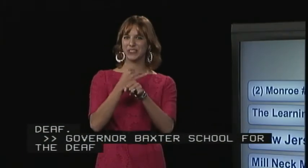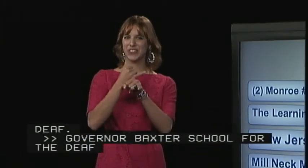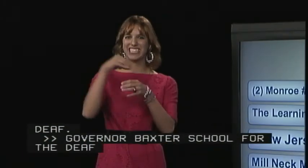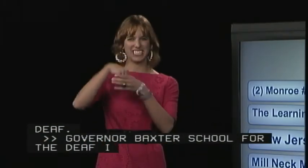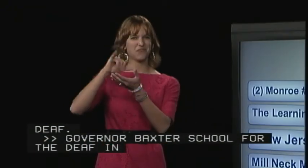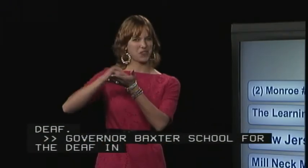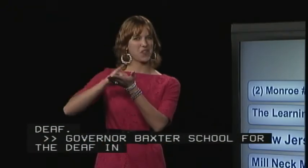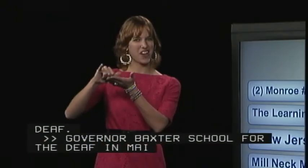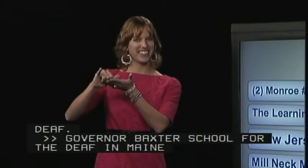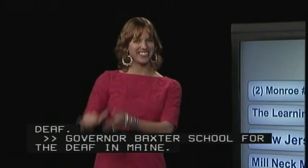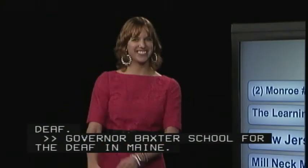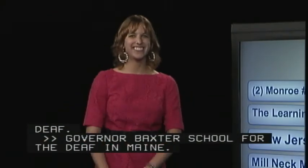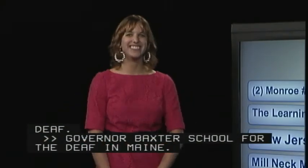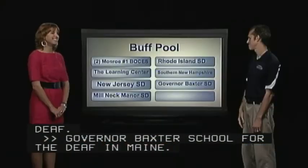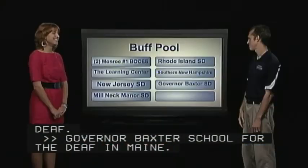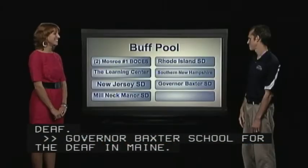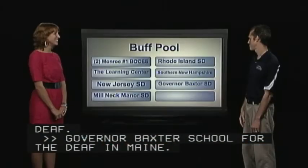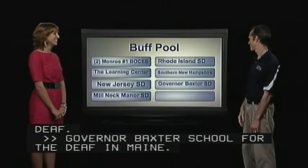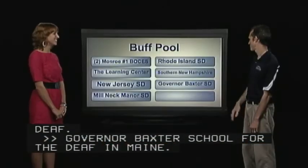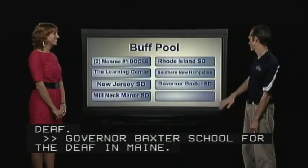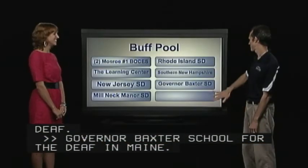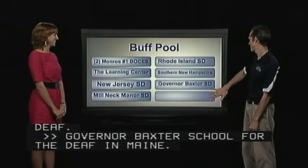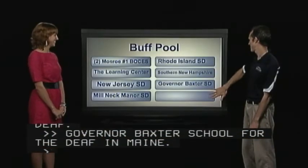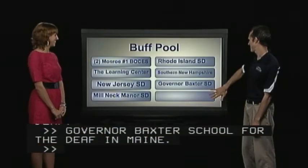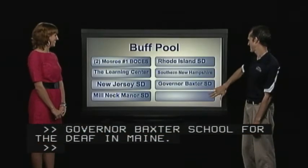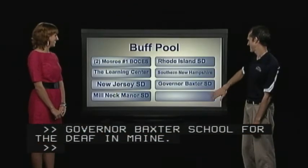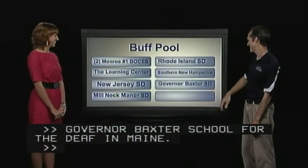Millneck Manor School for the Deaf in New York.